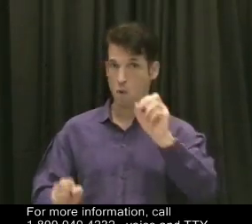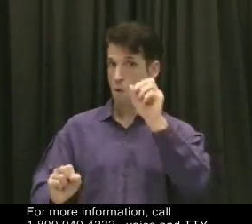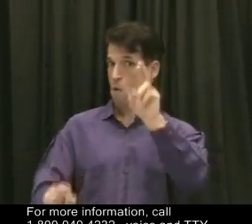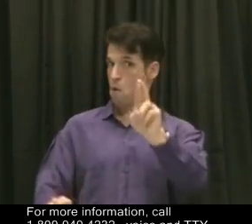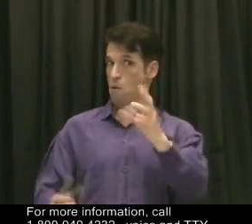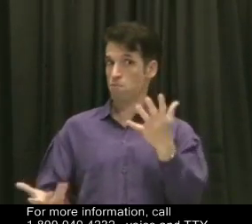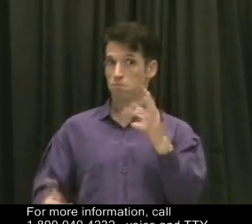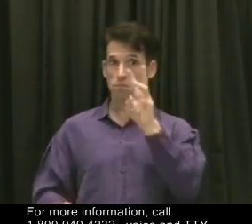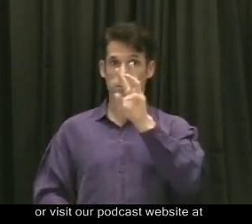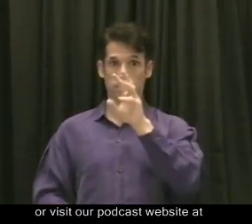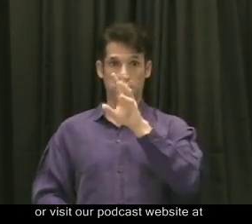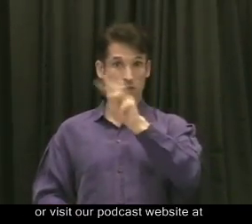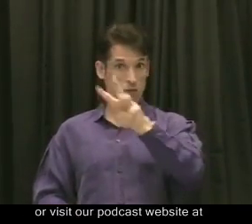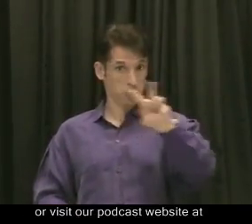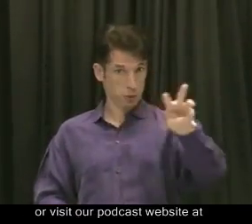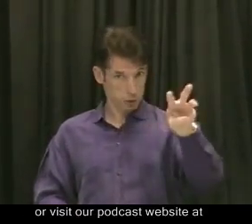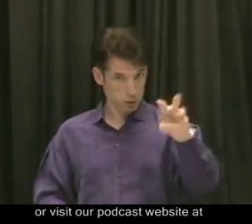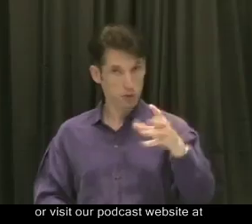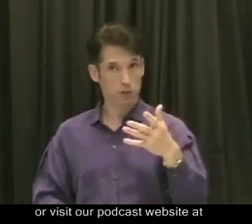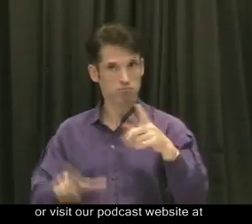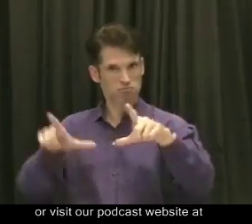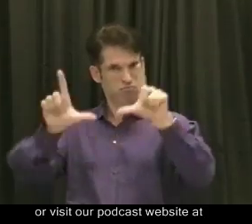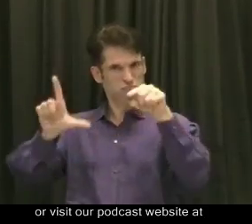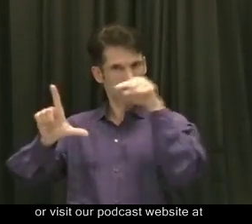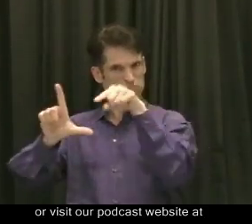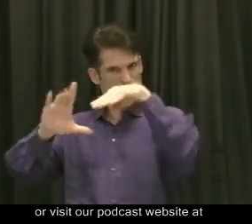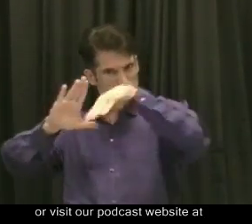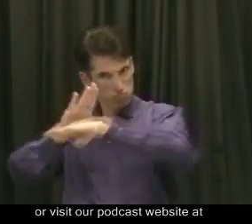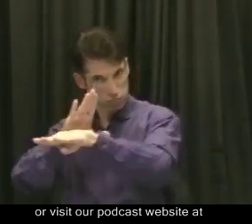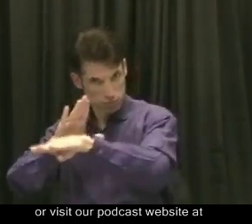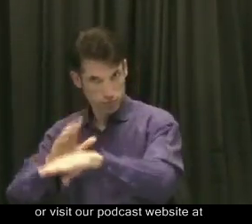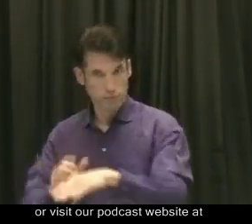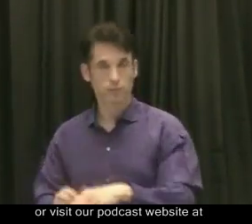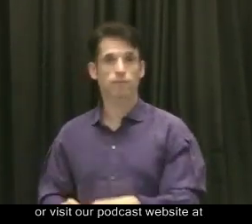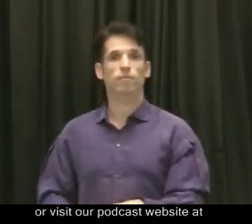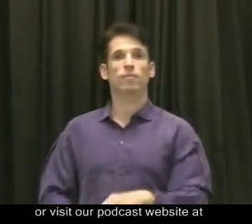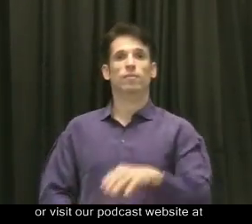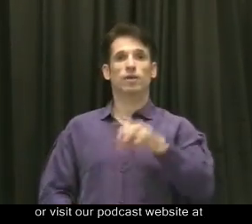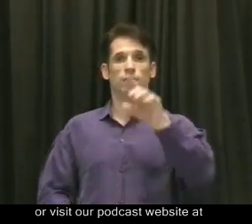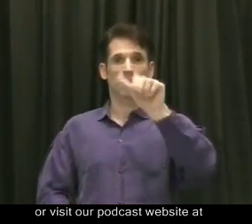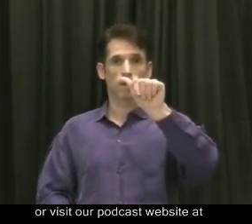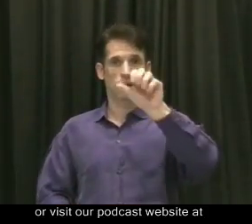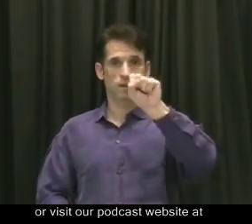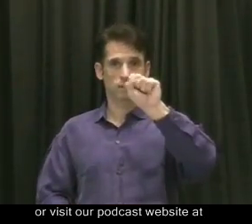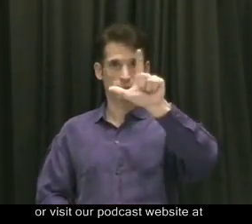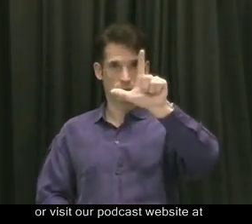1-800-949-4232, voice and TTY, or visit our podcast website at